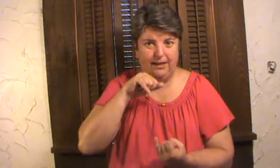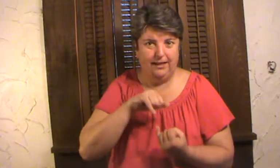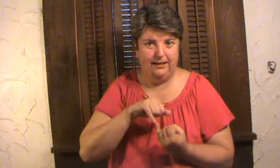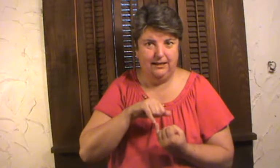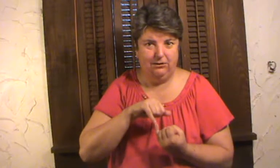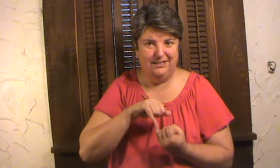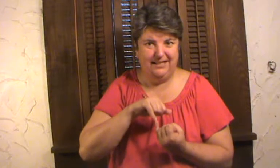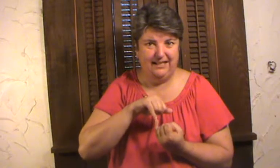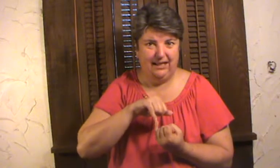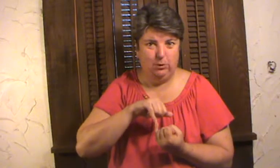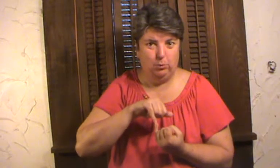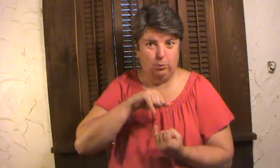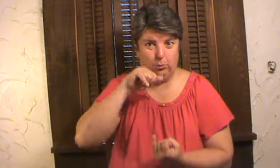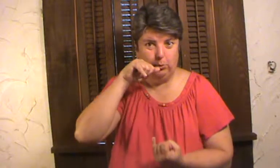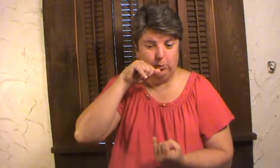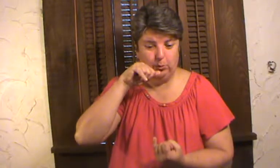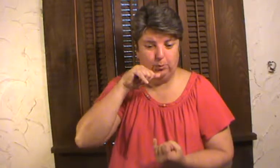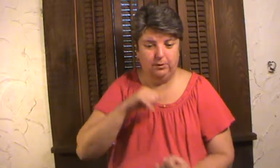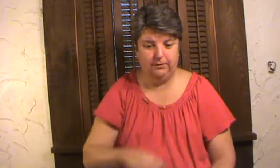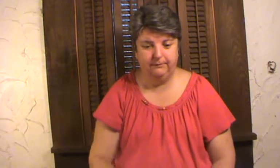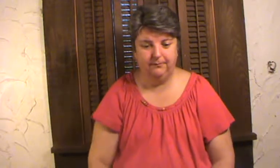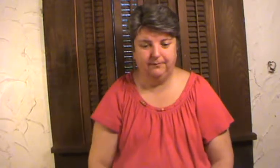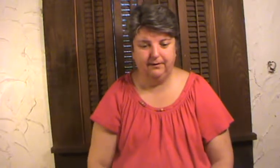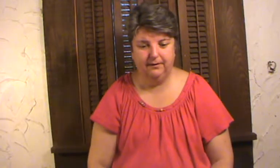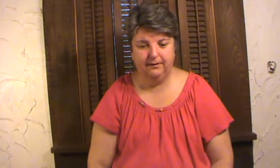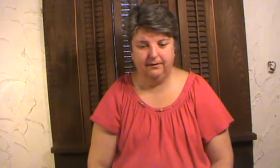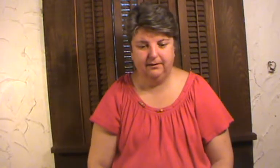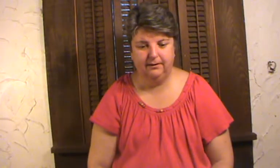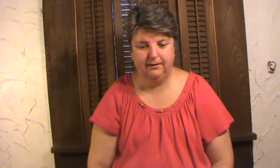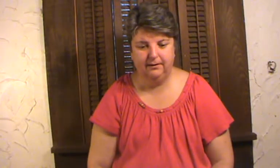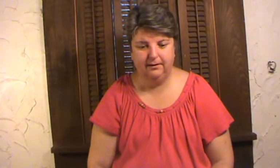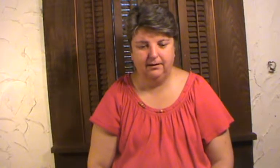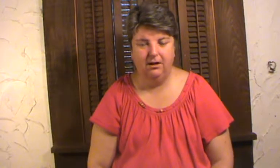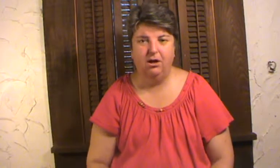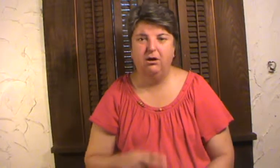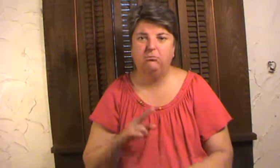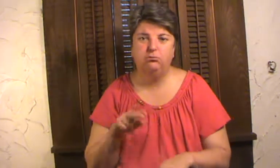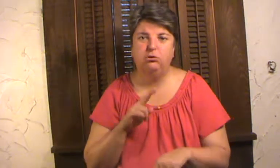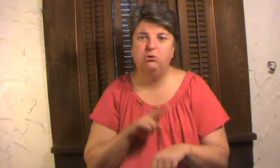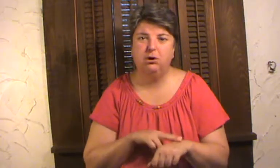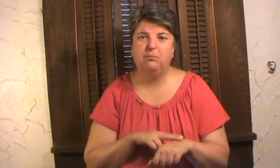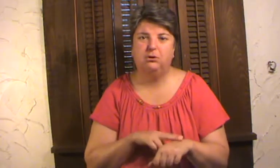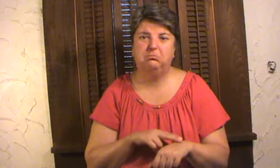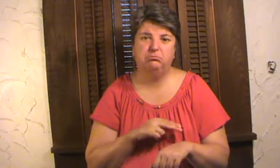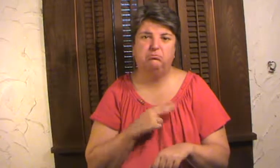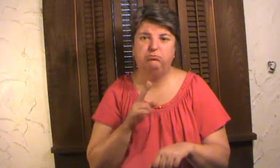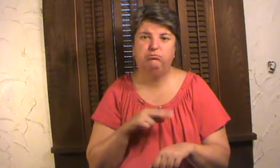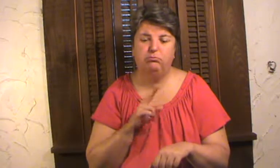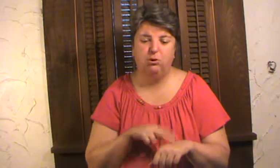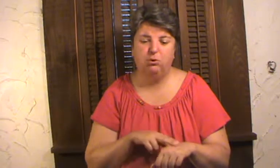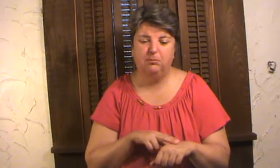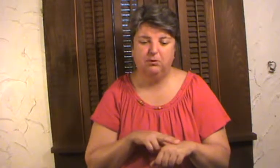Thin or skinny. Normal normal,